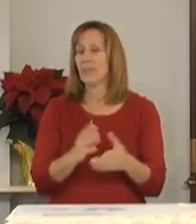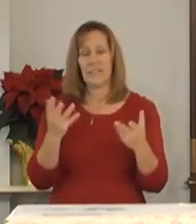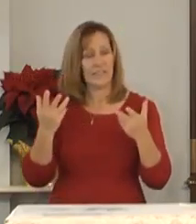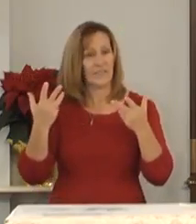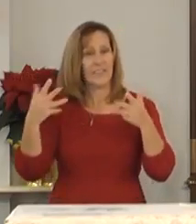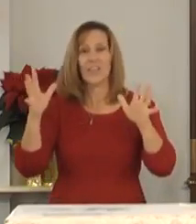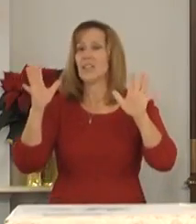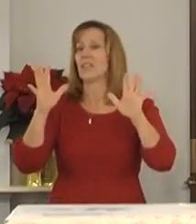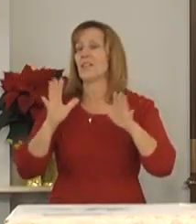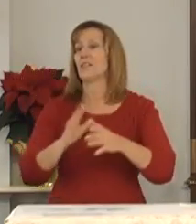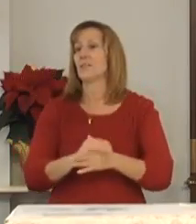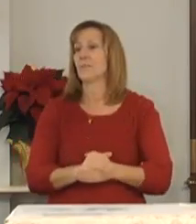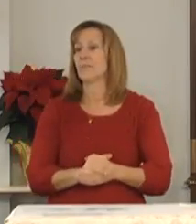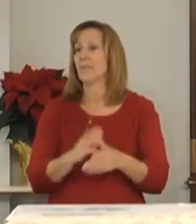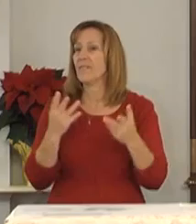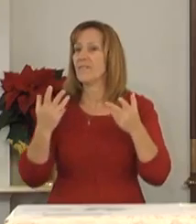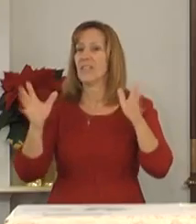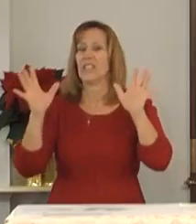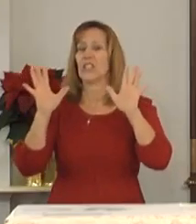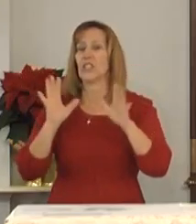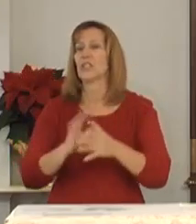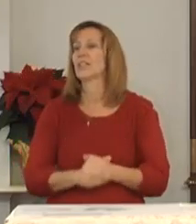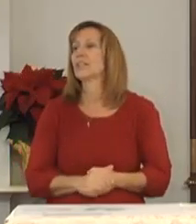Done. Finished.